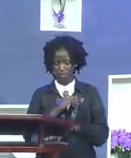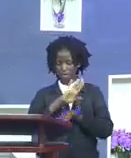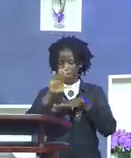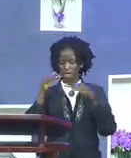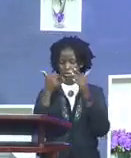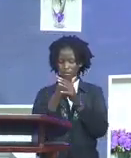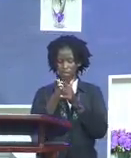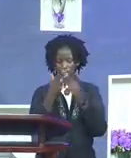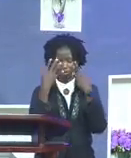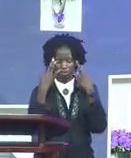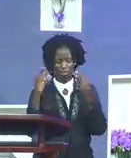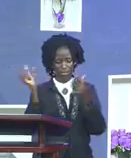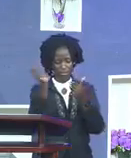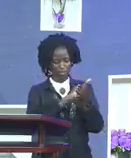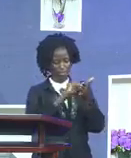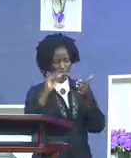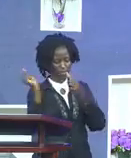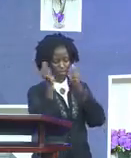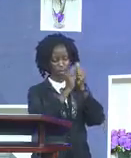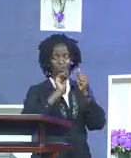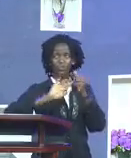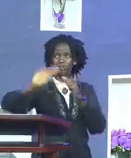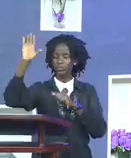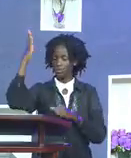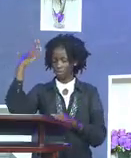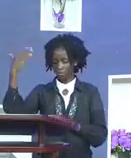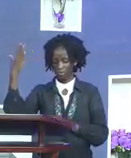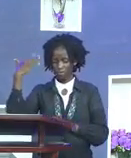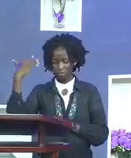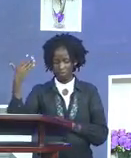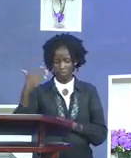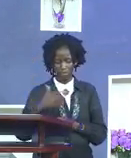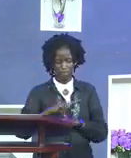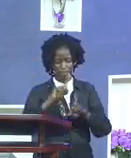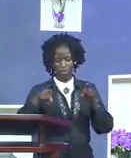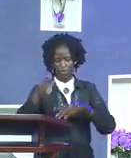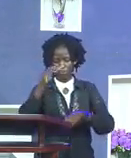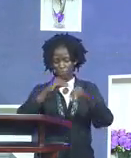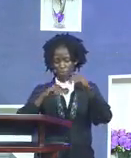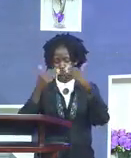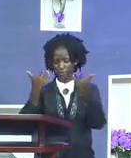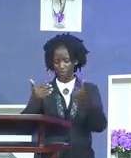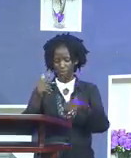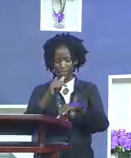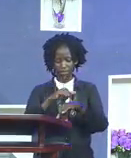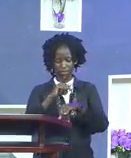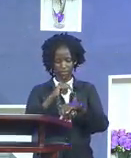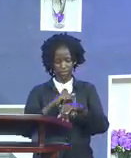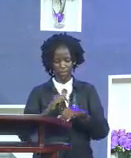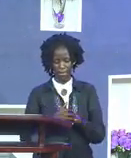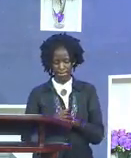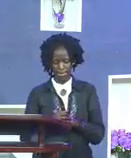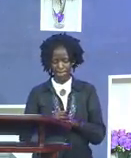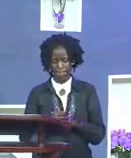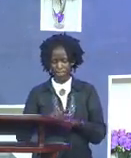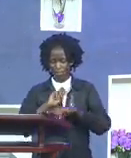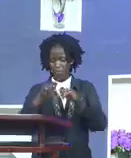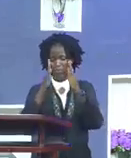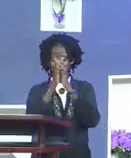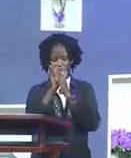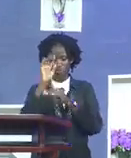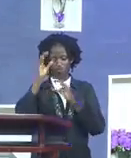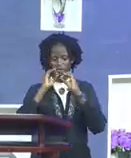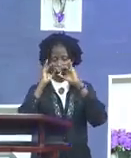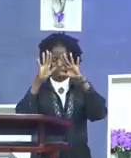bye wamaze dda okuwandiika n'omukono gwo. Nga tuwaayo mu kiseera kino. As we offer at this time, tusabye